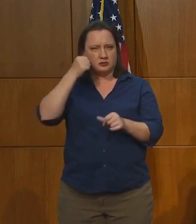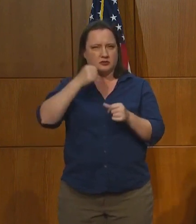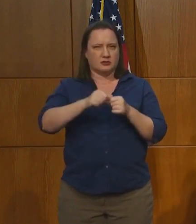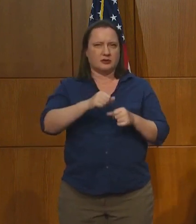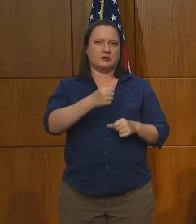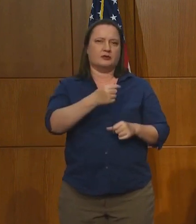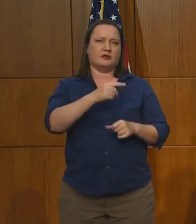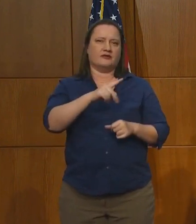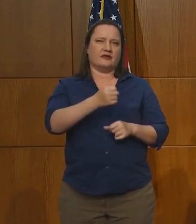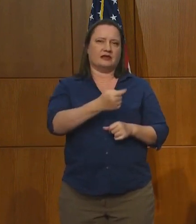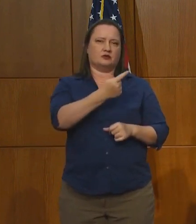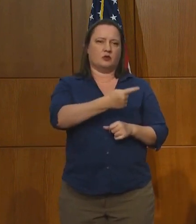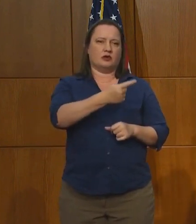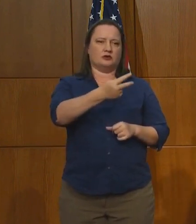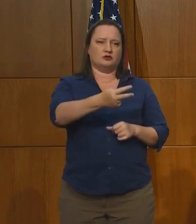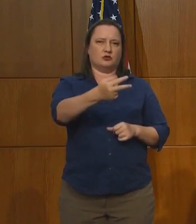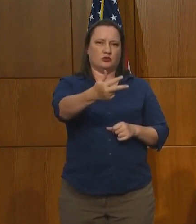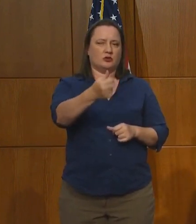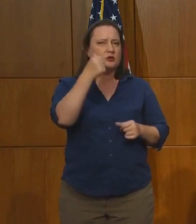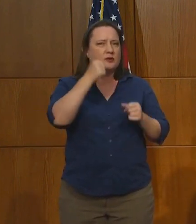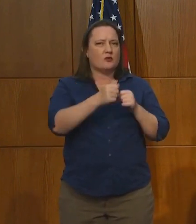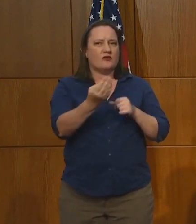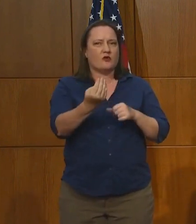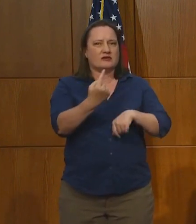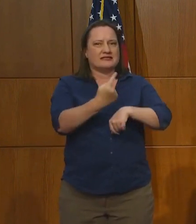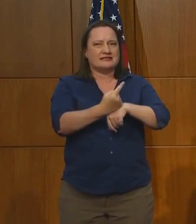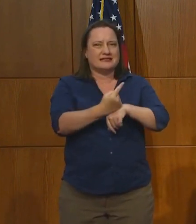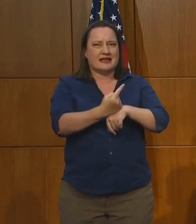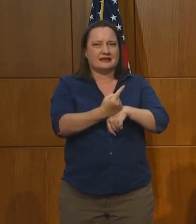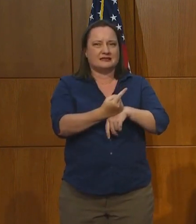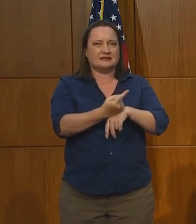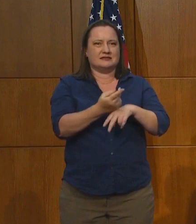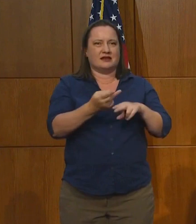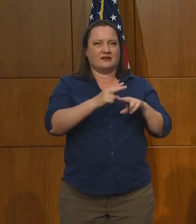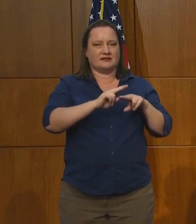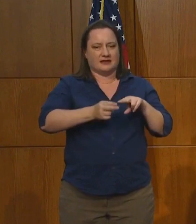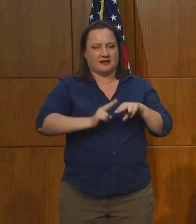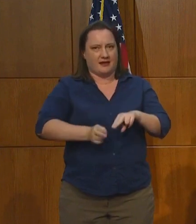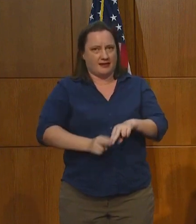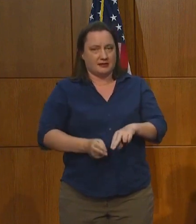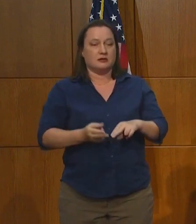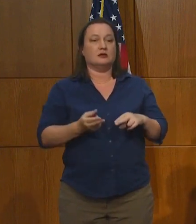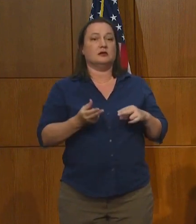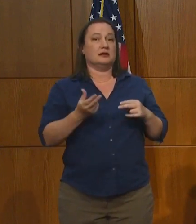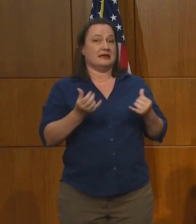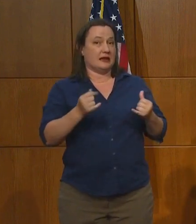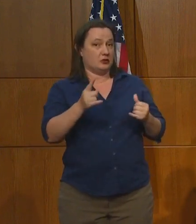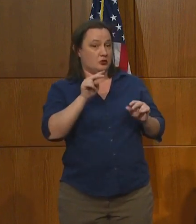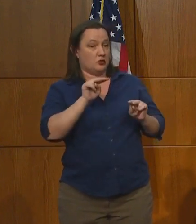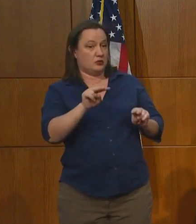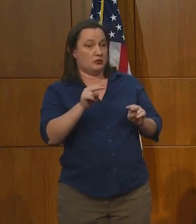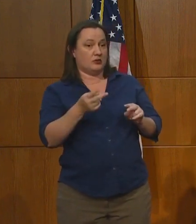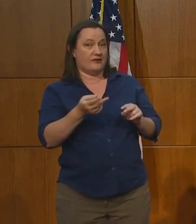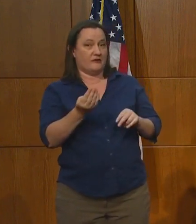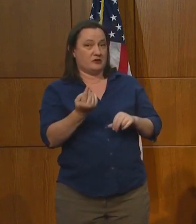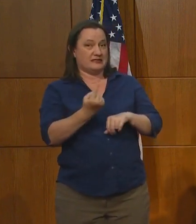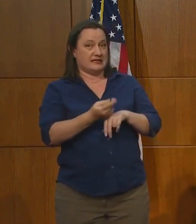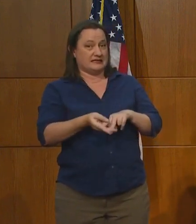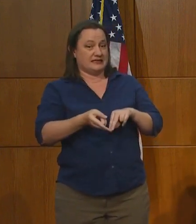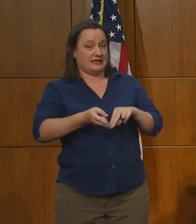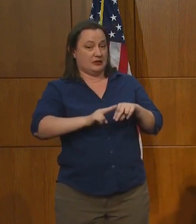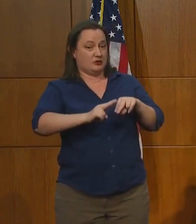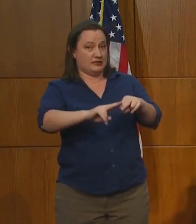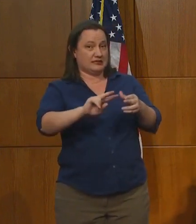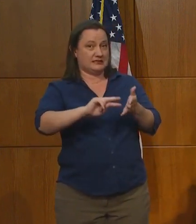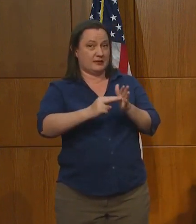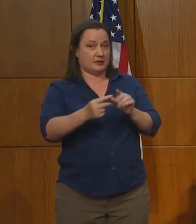14 days of decline, well, now if you see 14 days of increase in percent positivity, would you roll it back? You also mentioned that you're thinking more